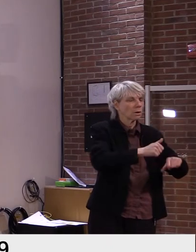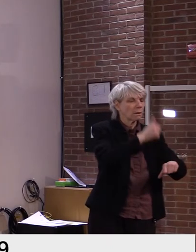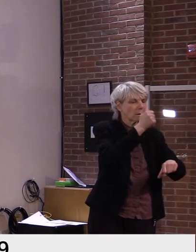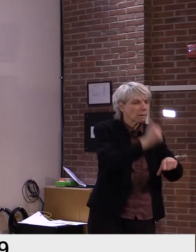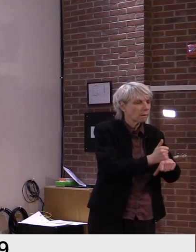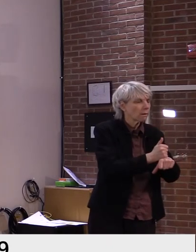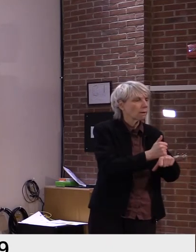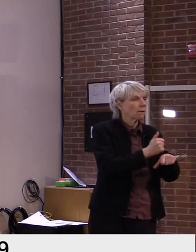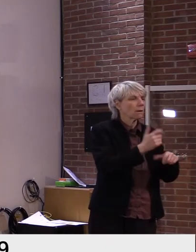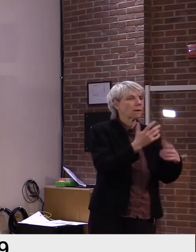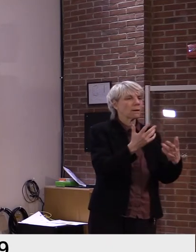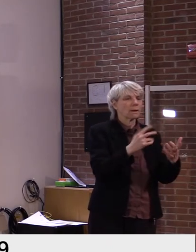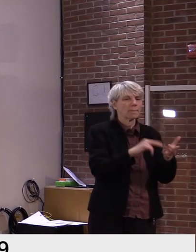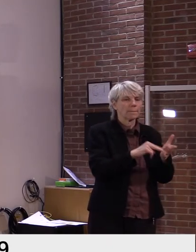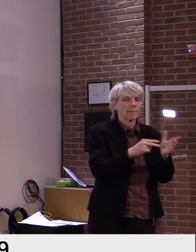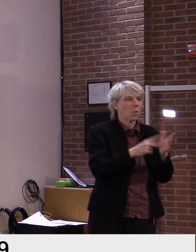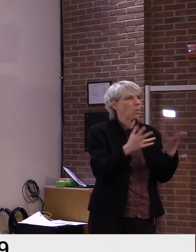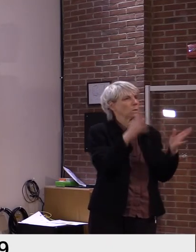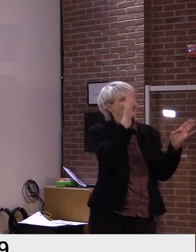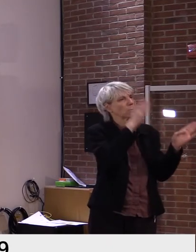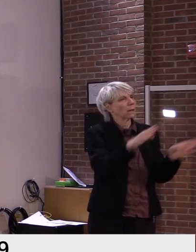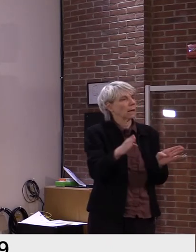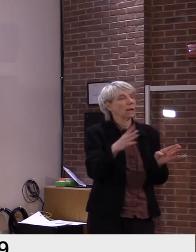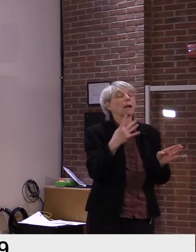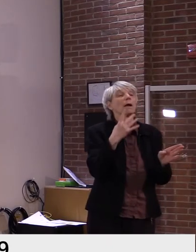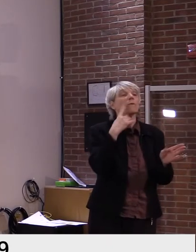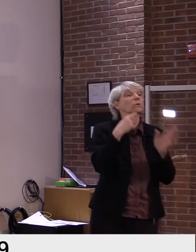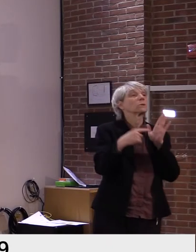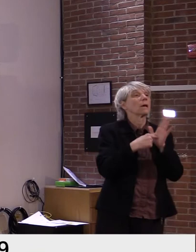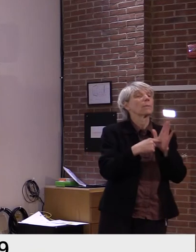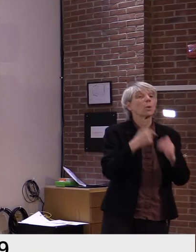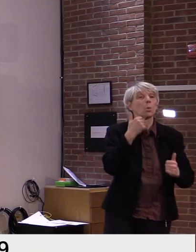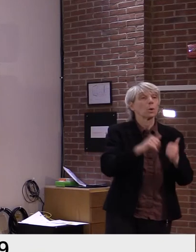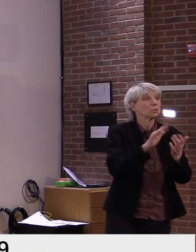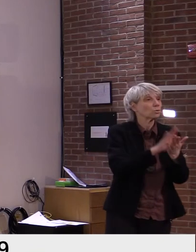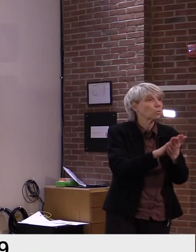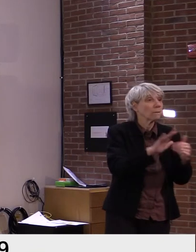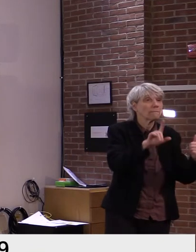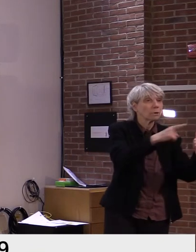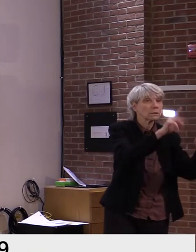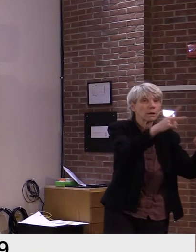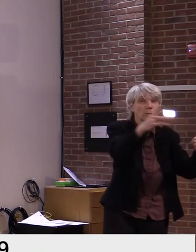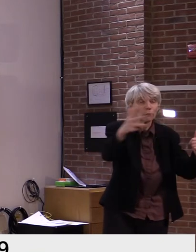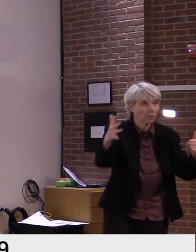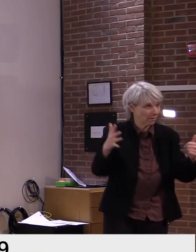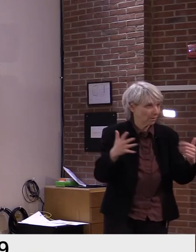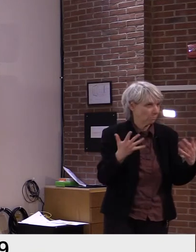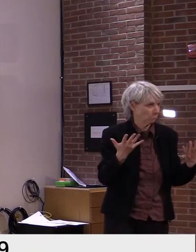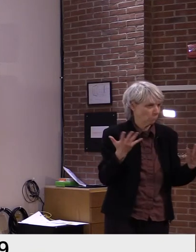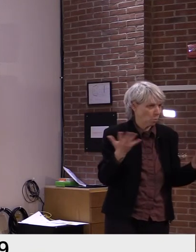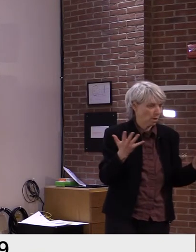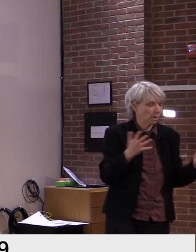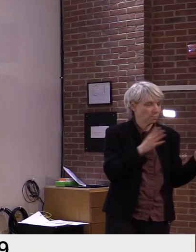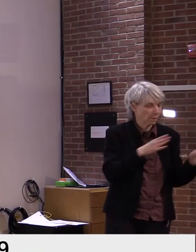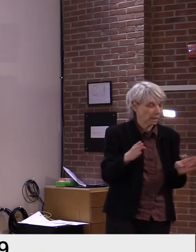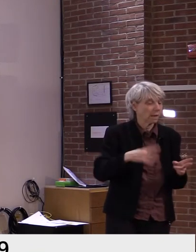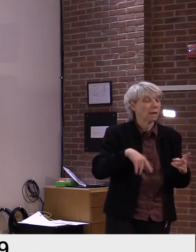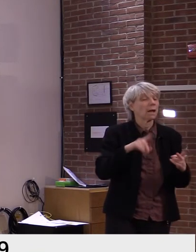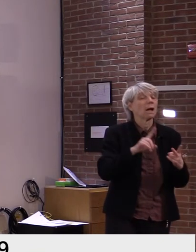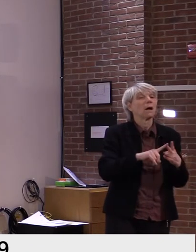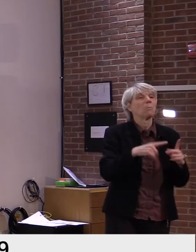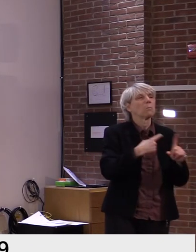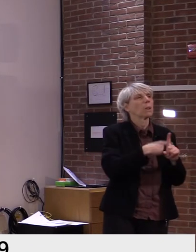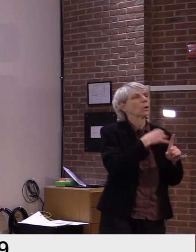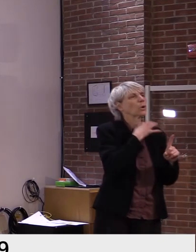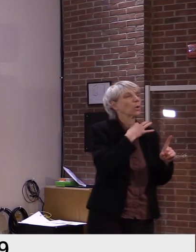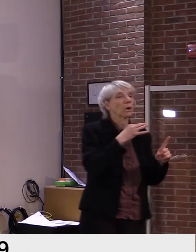level. First, what schools will be going first? And then, would it be your plan to vaccinate an entire